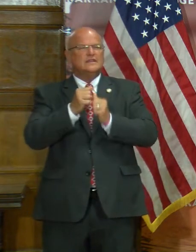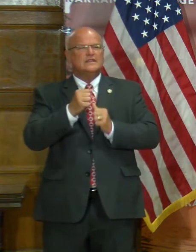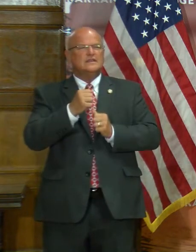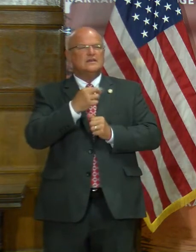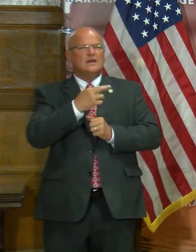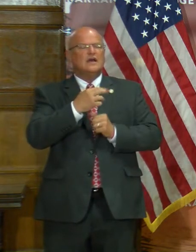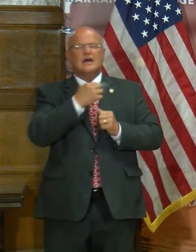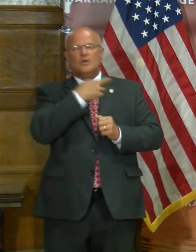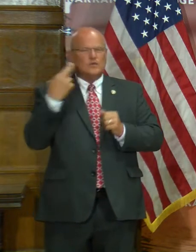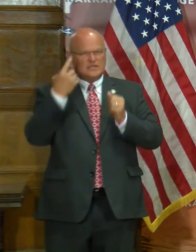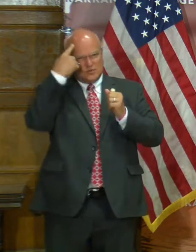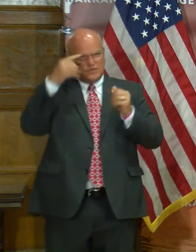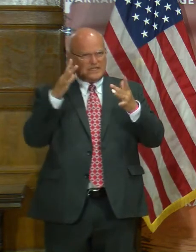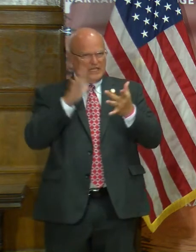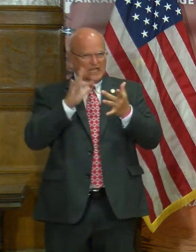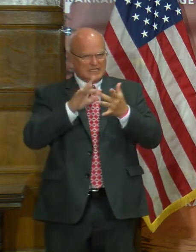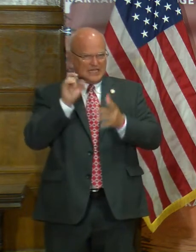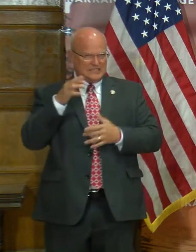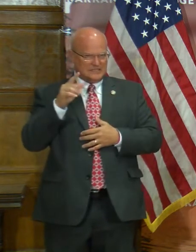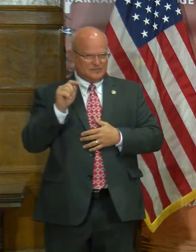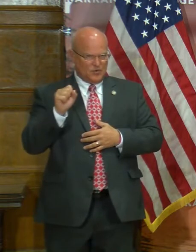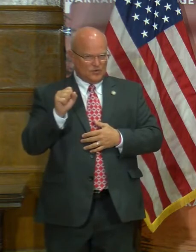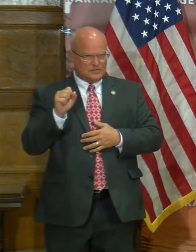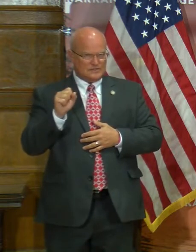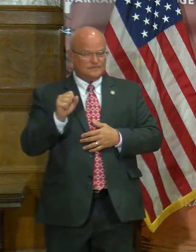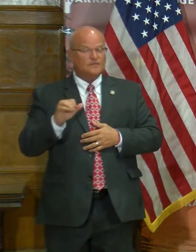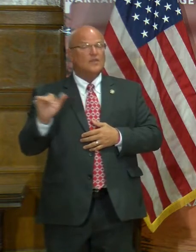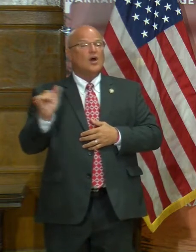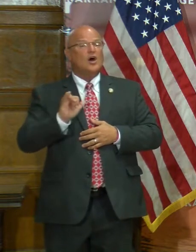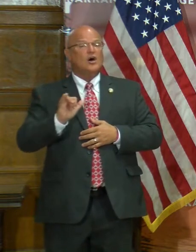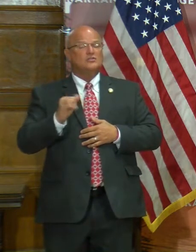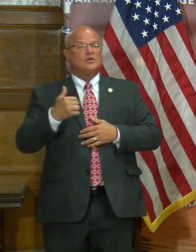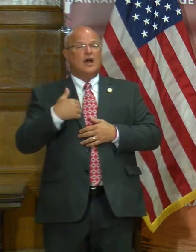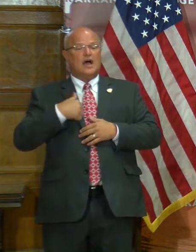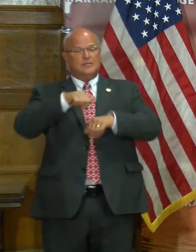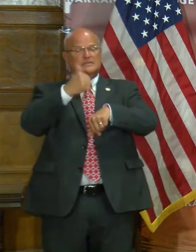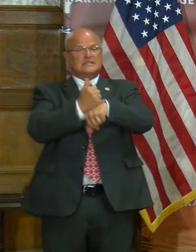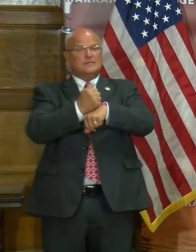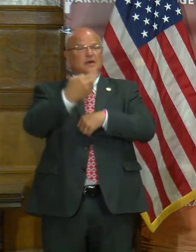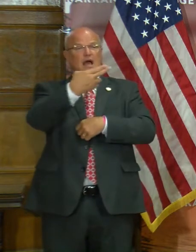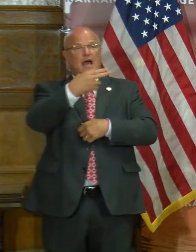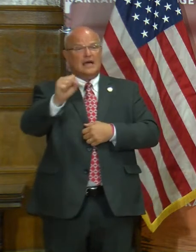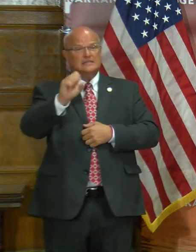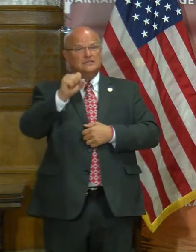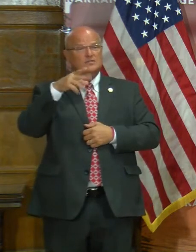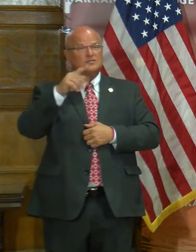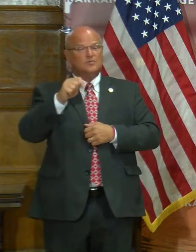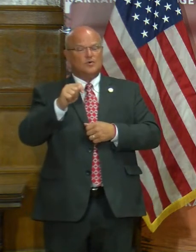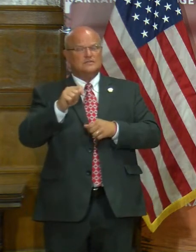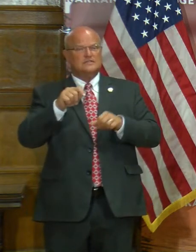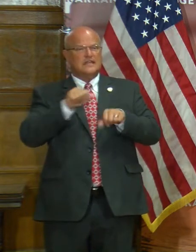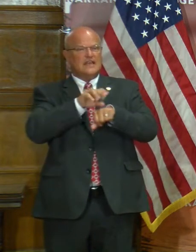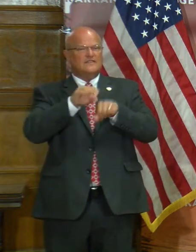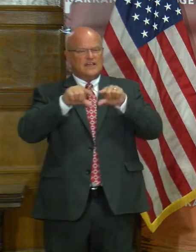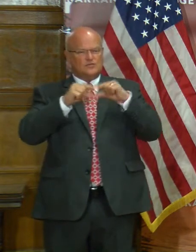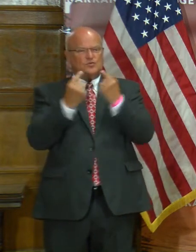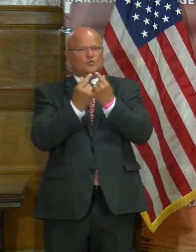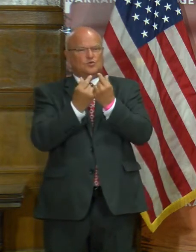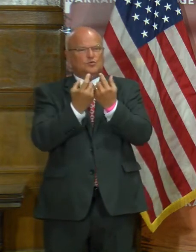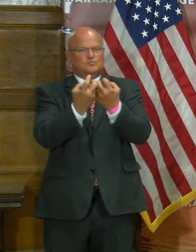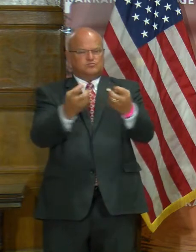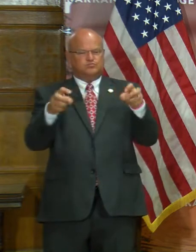sports. Further, I'm announcing today that I'm establishing a high school sports advisory group to